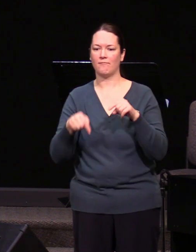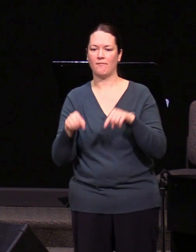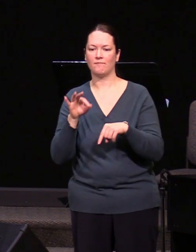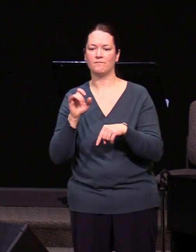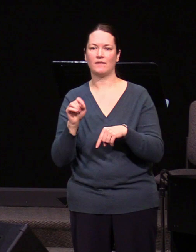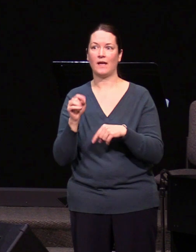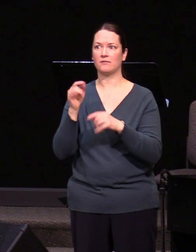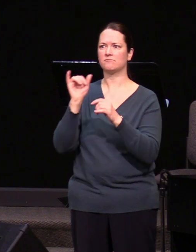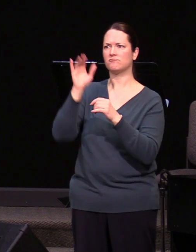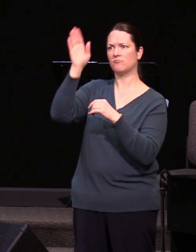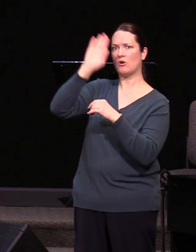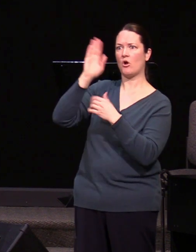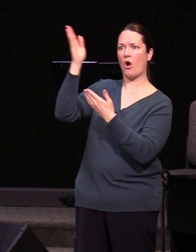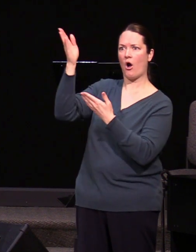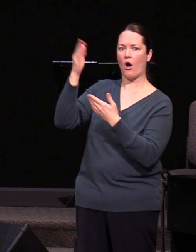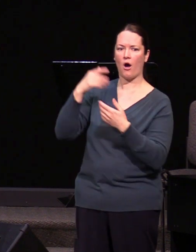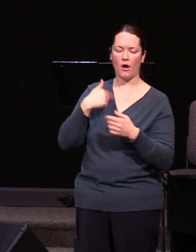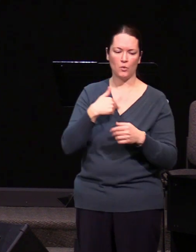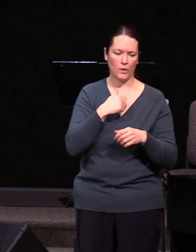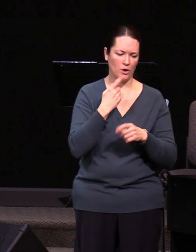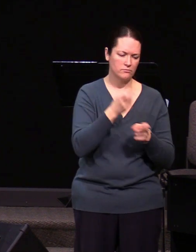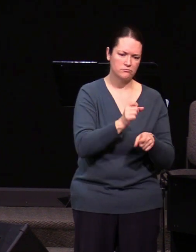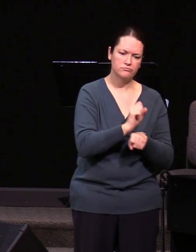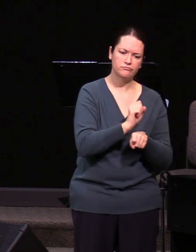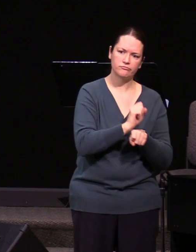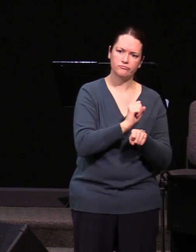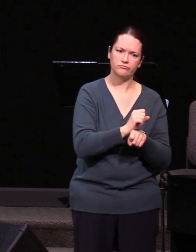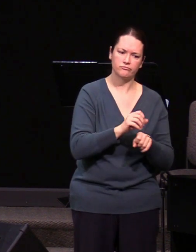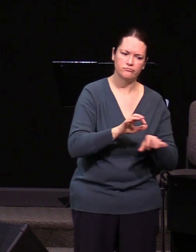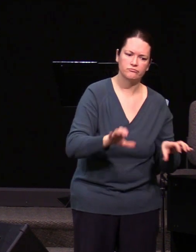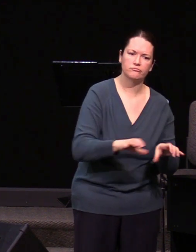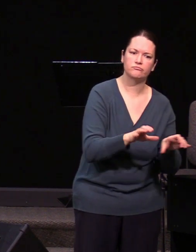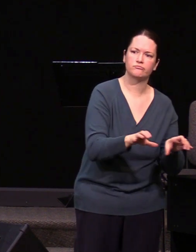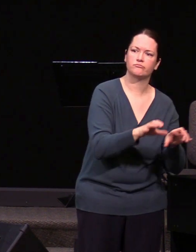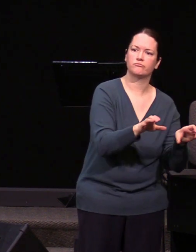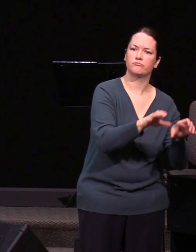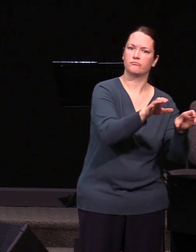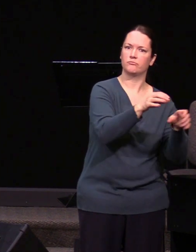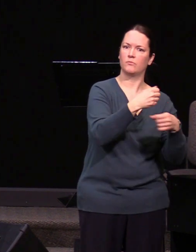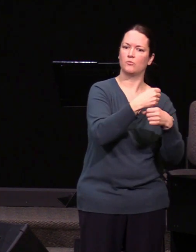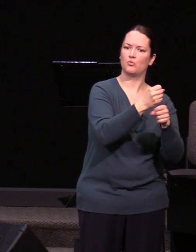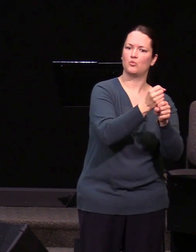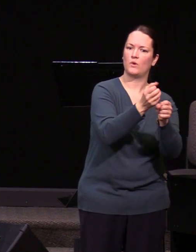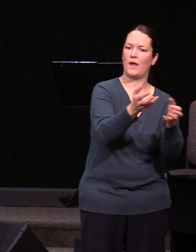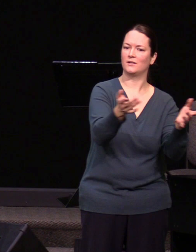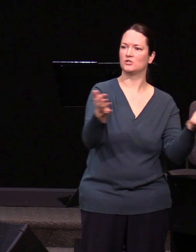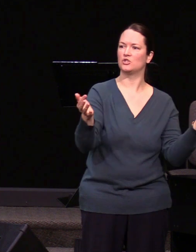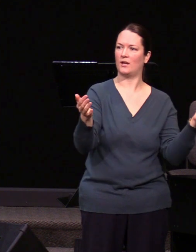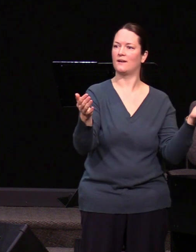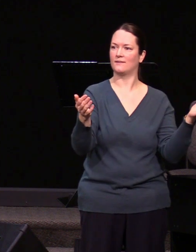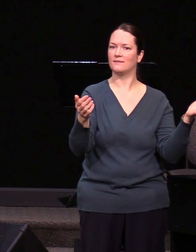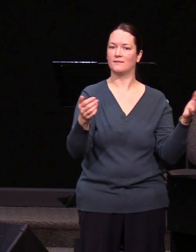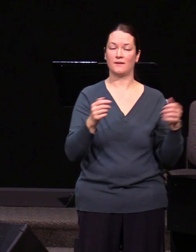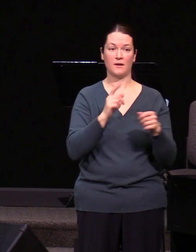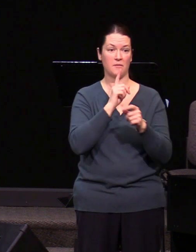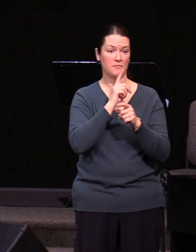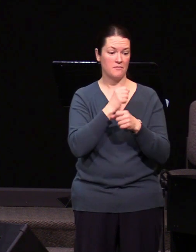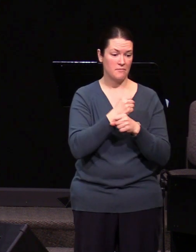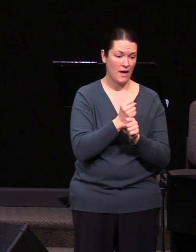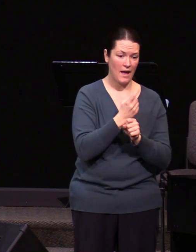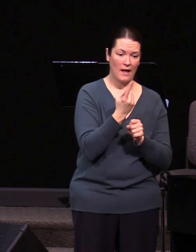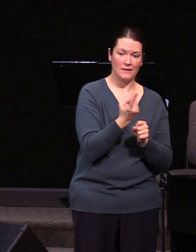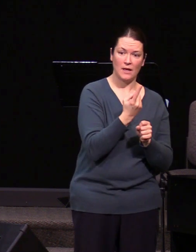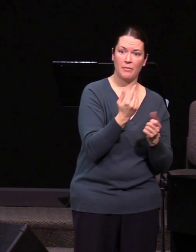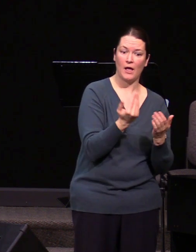We were tasked in that moment to cultivate creation, making something